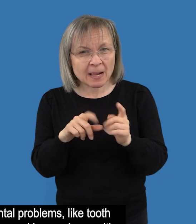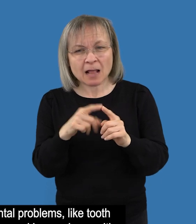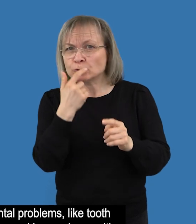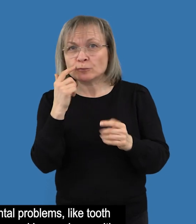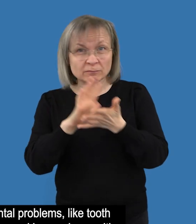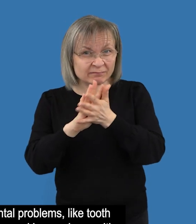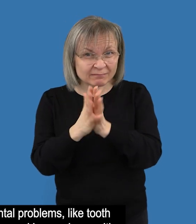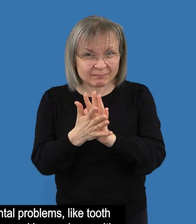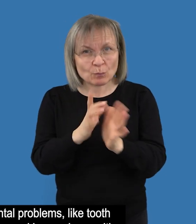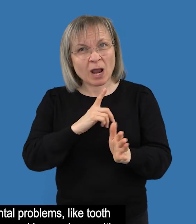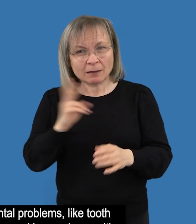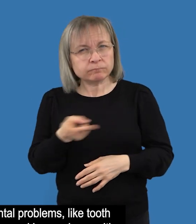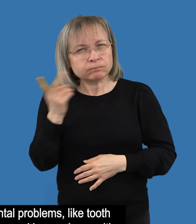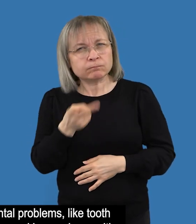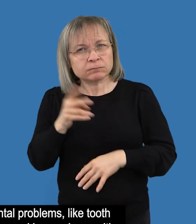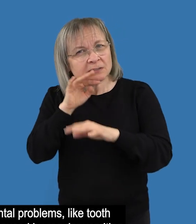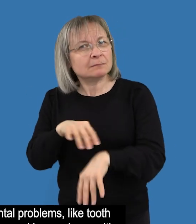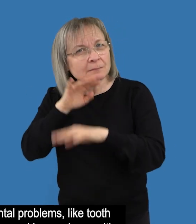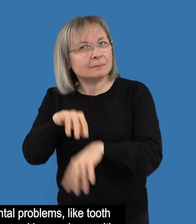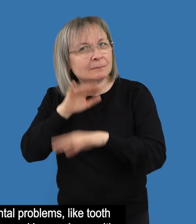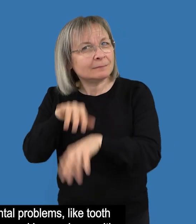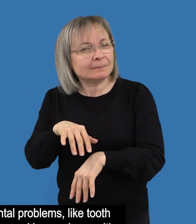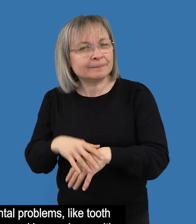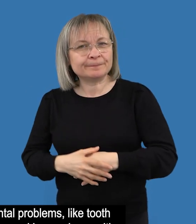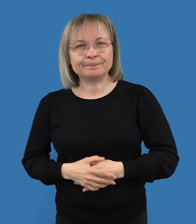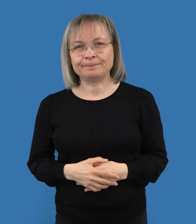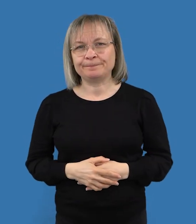Dental problems, like tooth decay caused by regular vomiting.